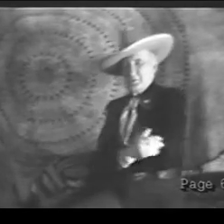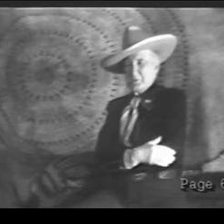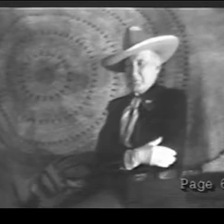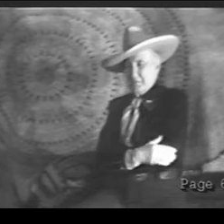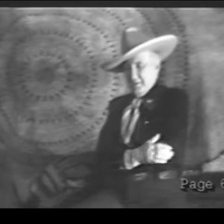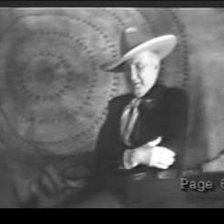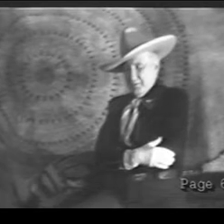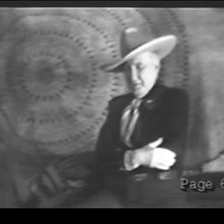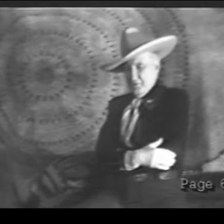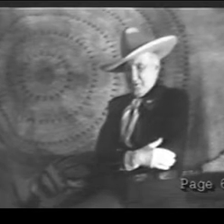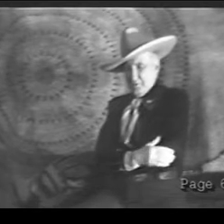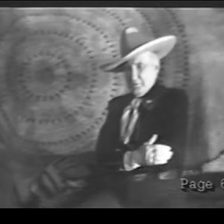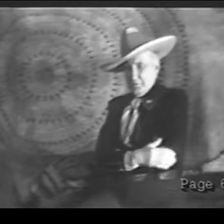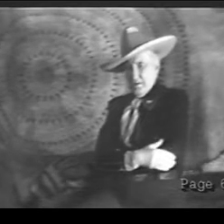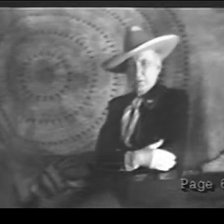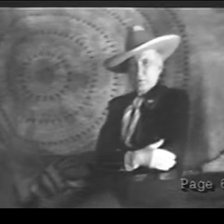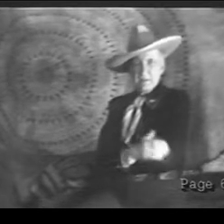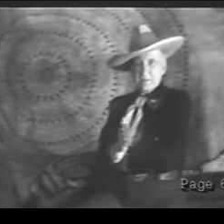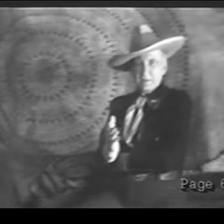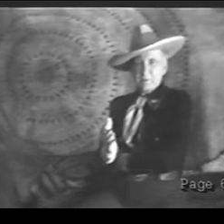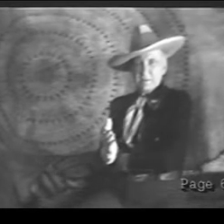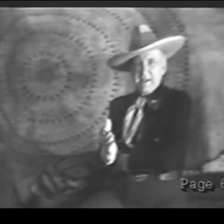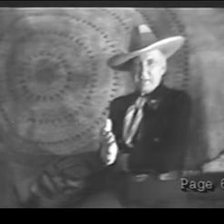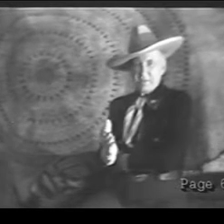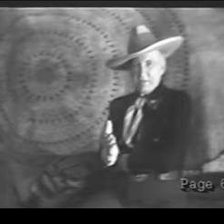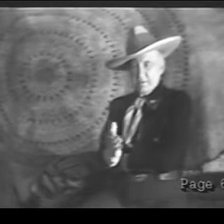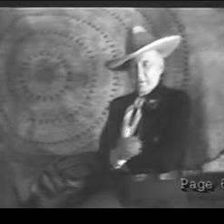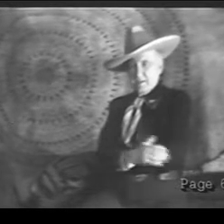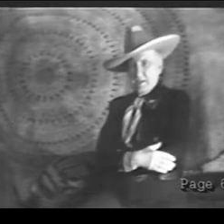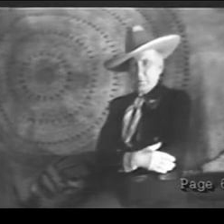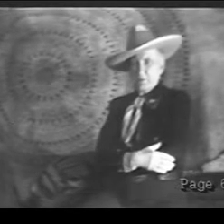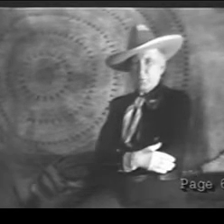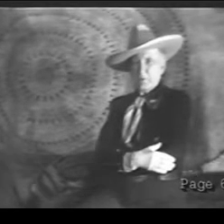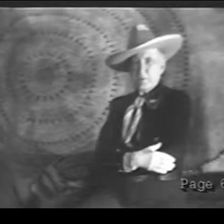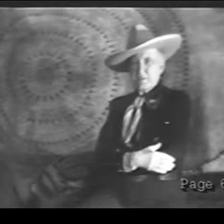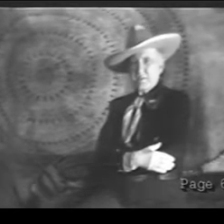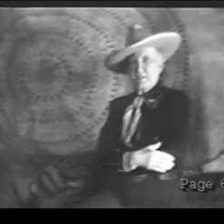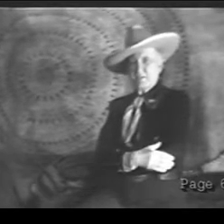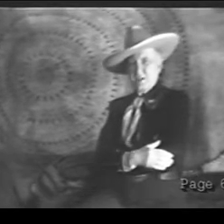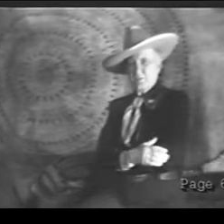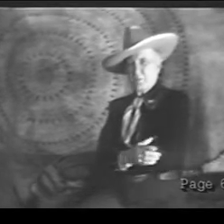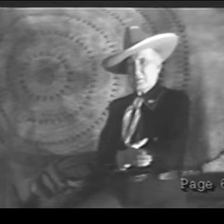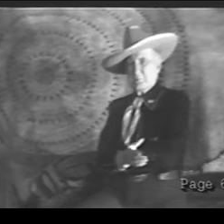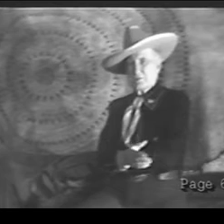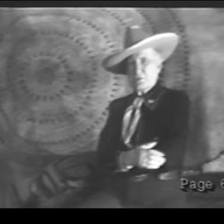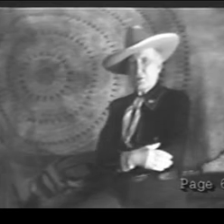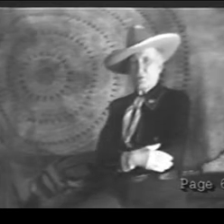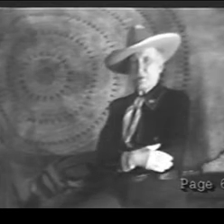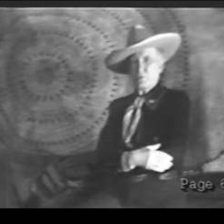amusing. When I first came to Hollywood, I didn't come in as an actor. I came down to bring all these Indians down to make a picture called The Covered